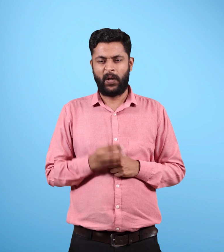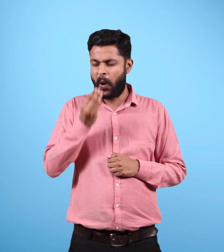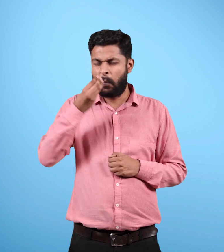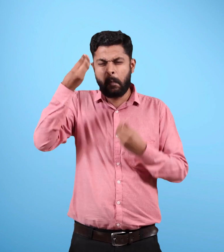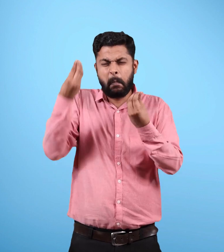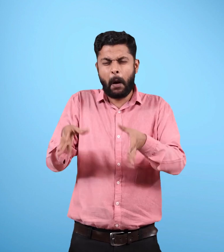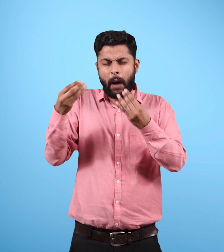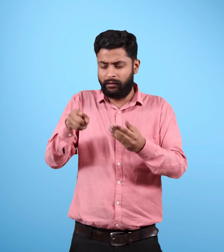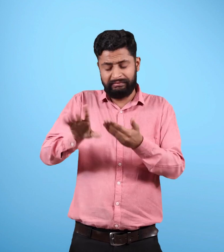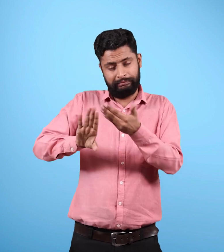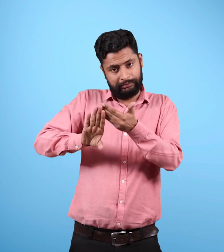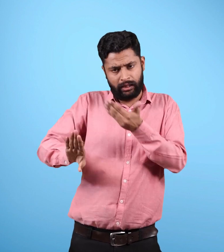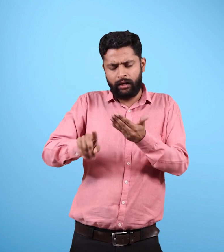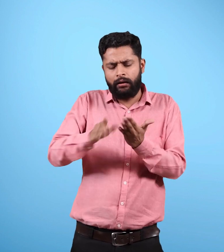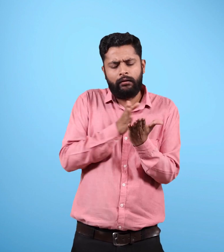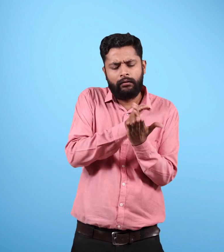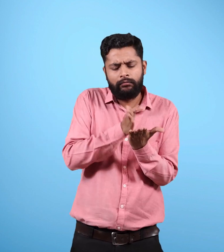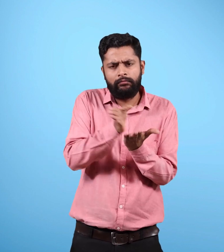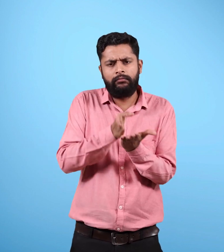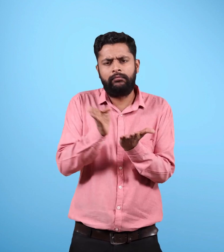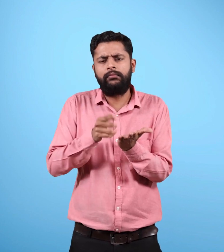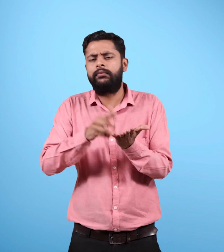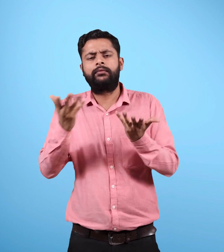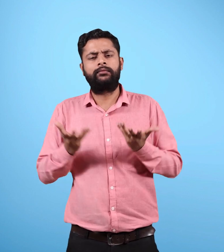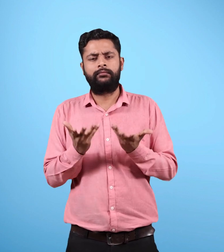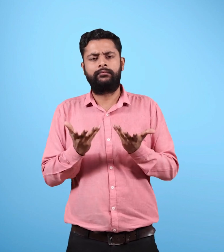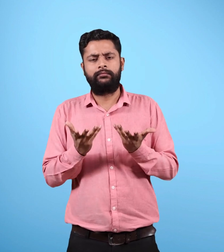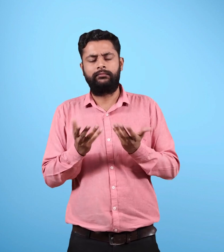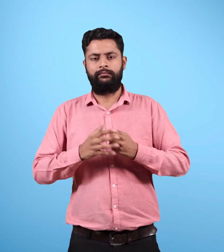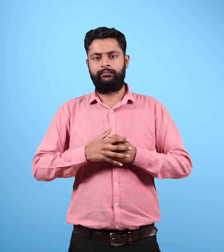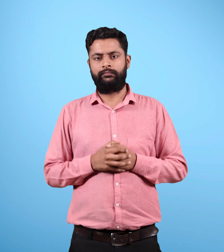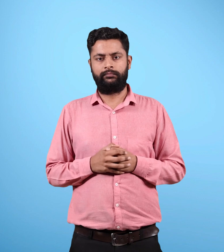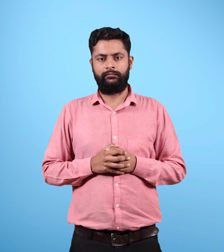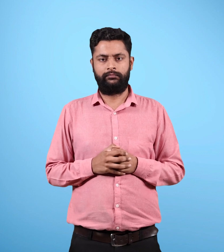What are the ways we can think of to avoid wastage of food?